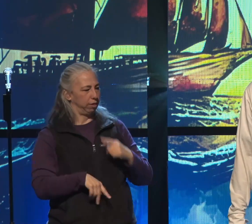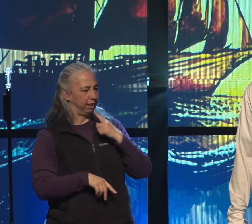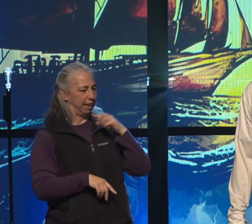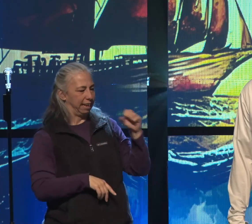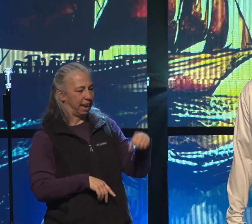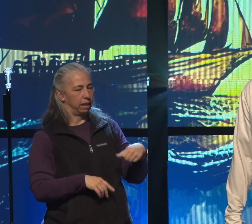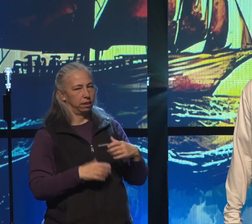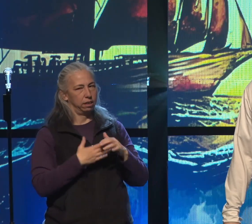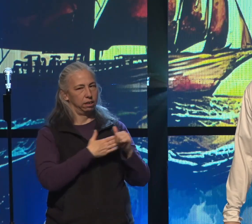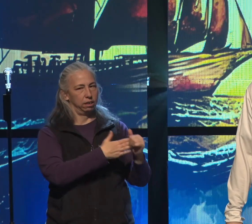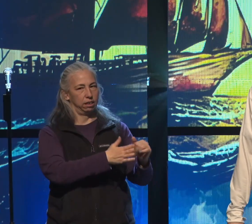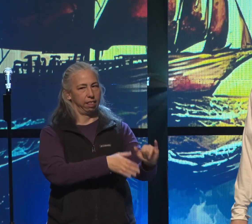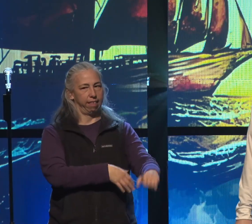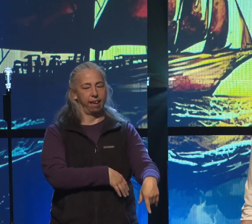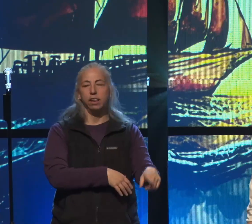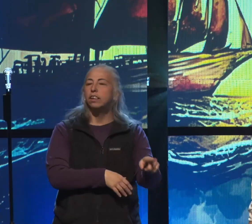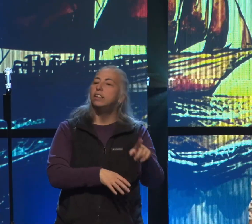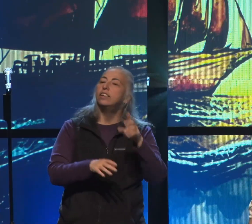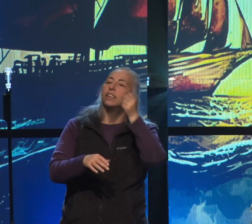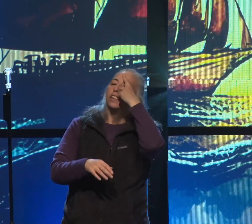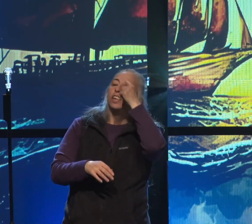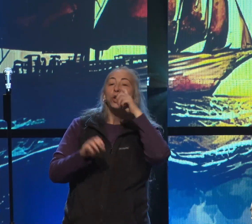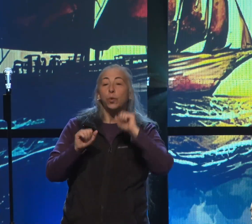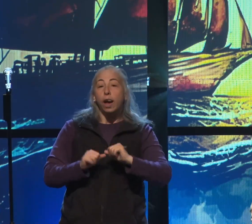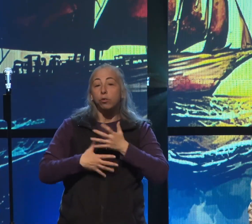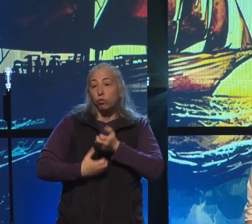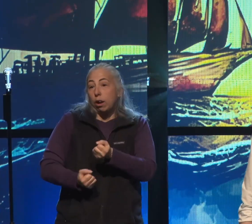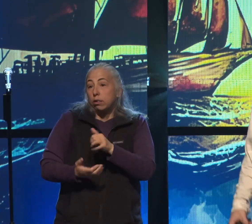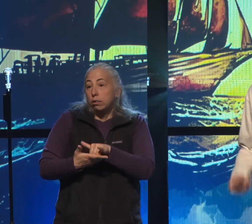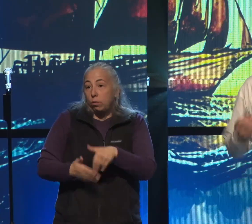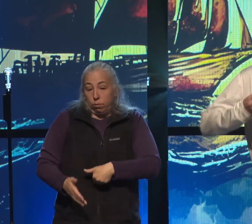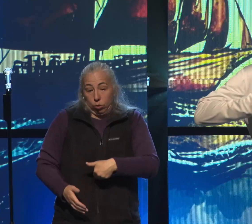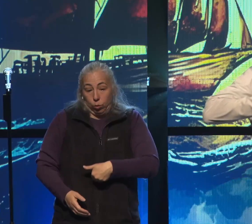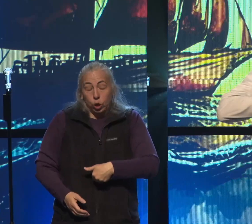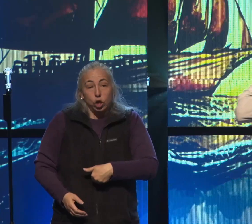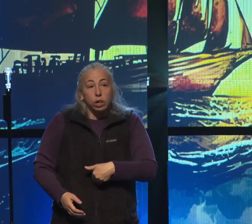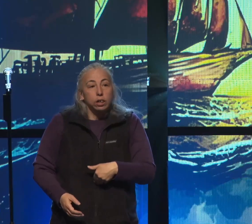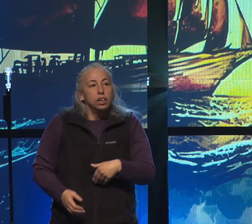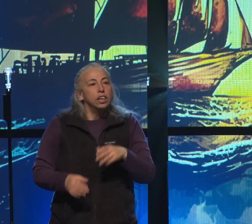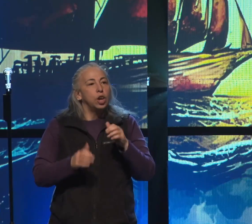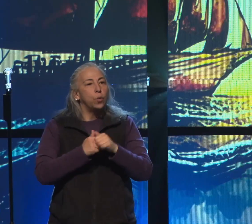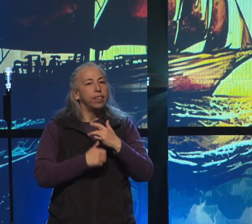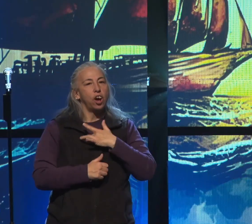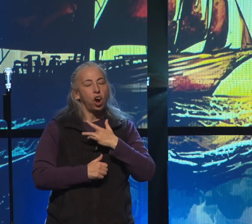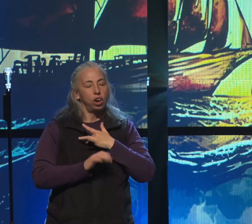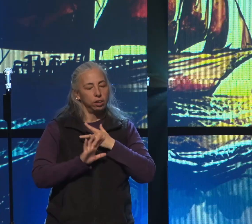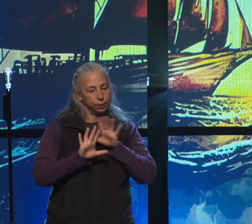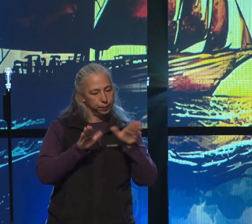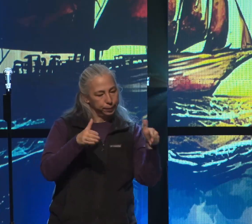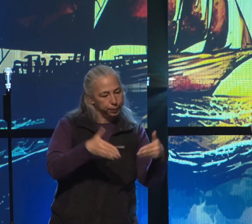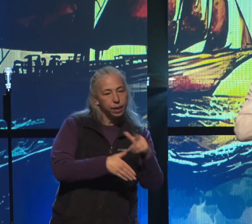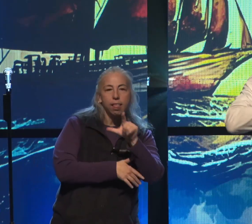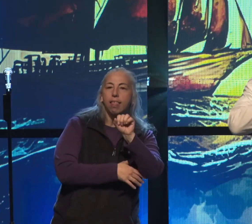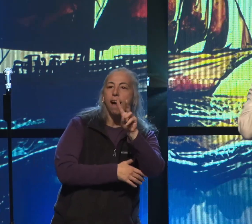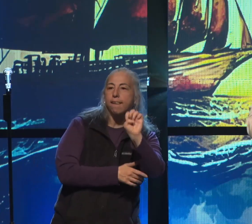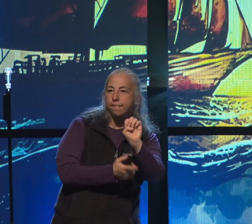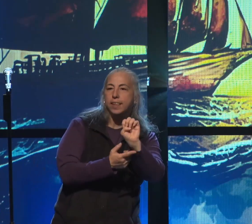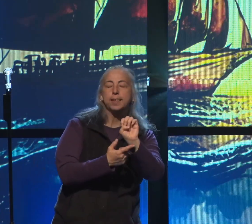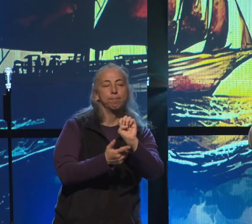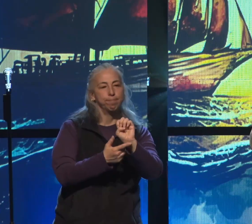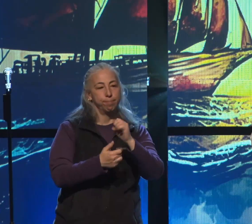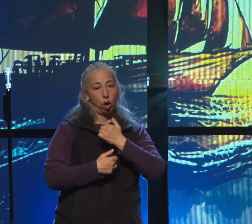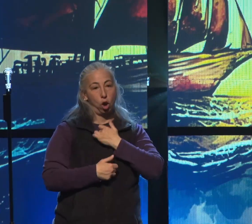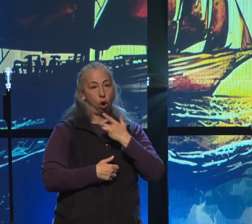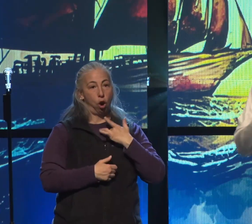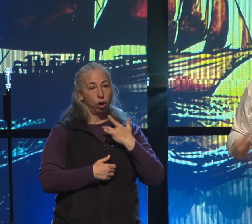you can't trust your God-given intuition, right? Especially when our hearts are turned towards love, right? Our hearts are turned towards